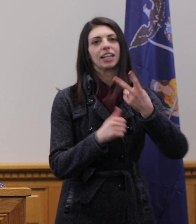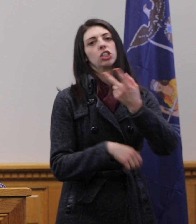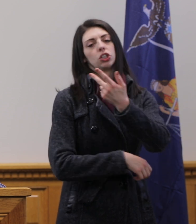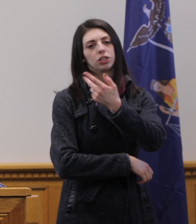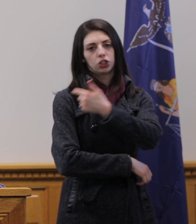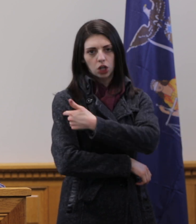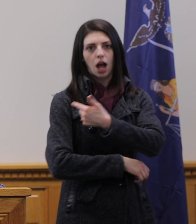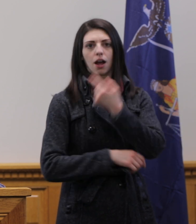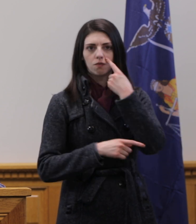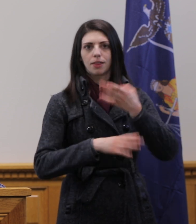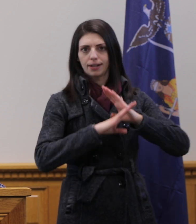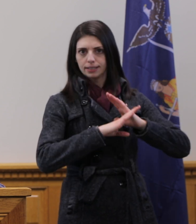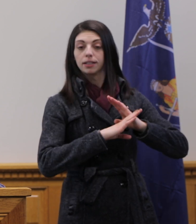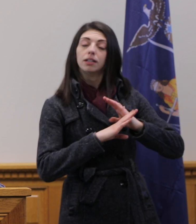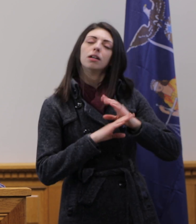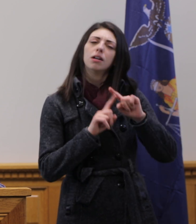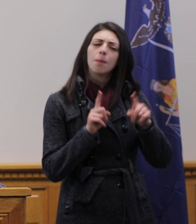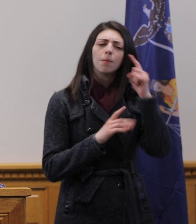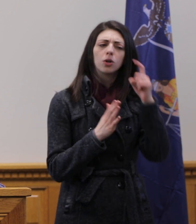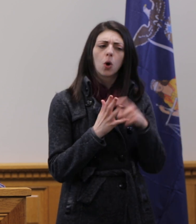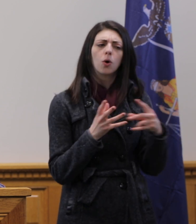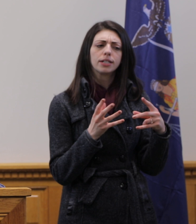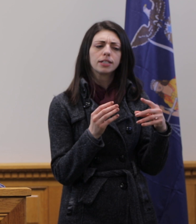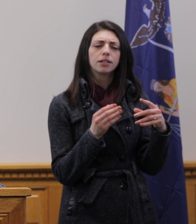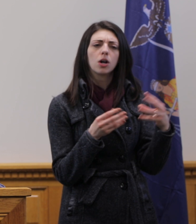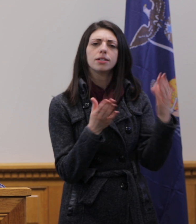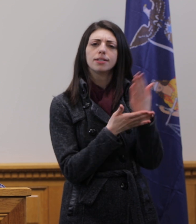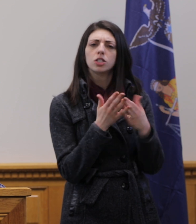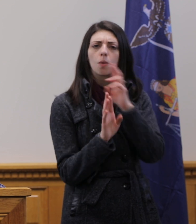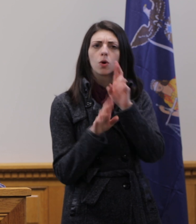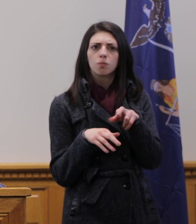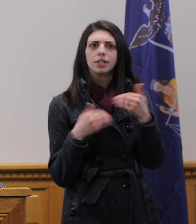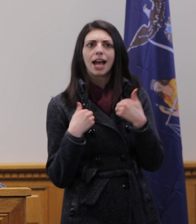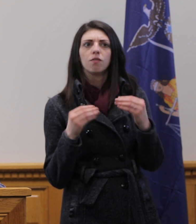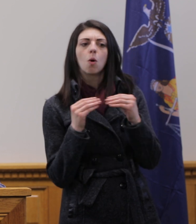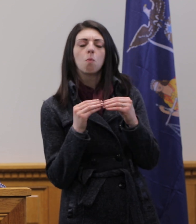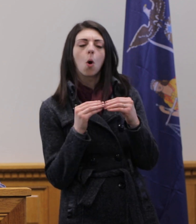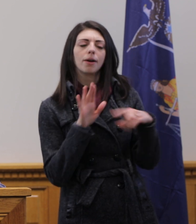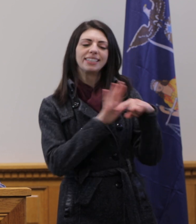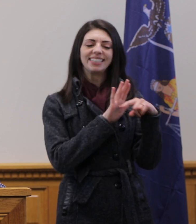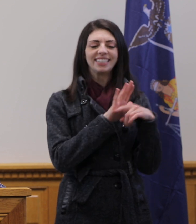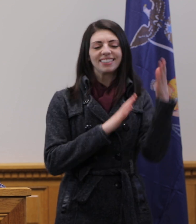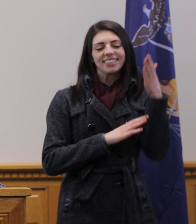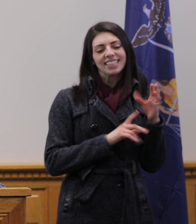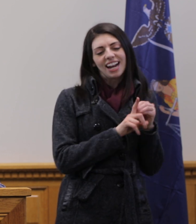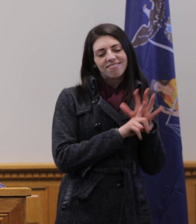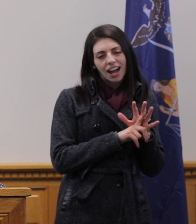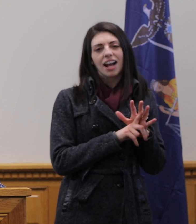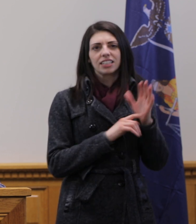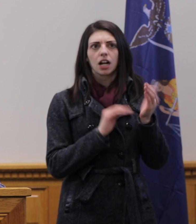starting to hear reports that some people had more side effects with their second dose than the first dose. Side effects